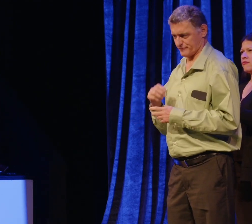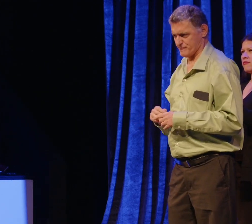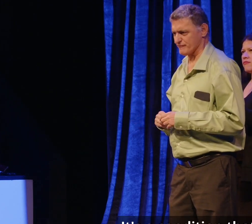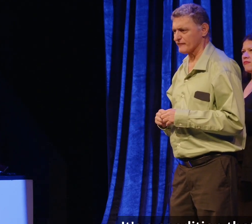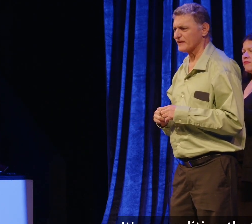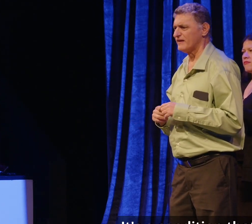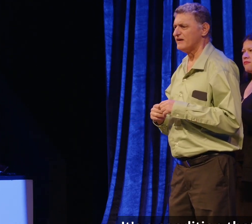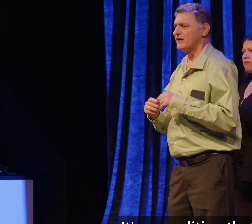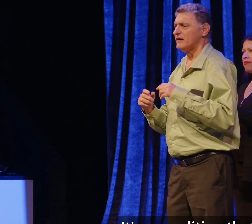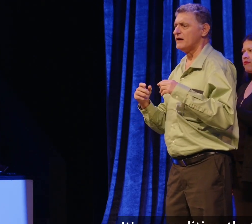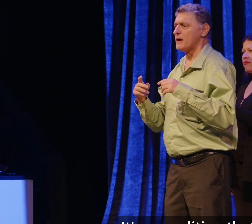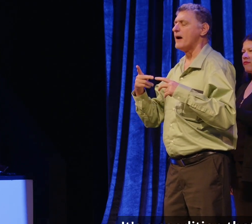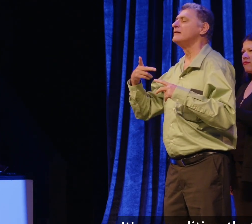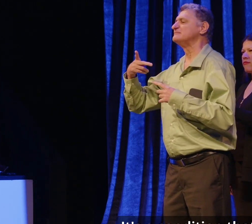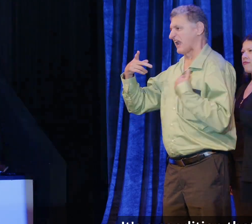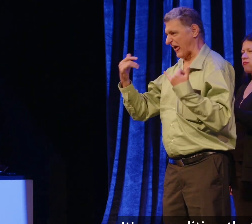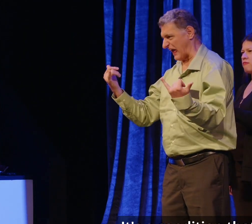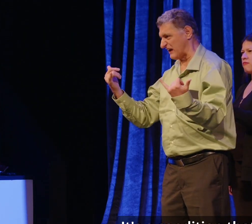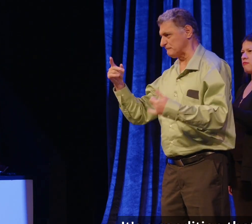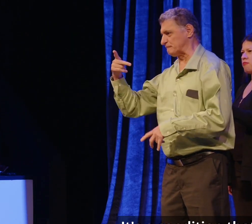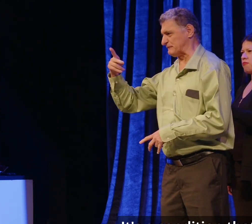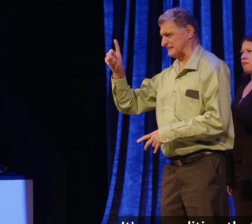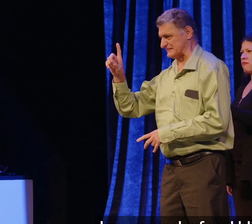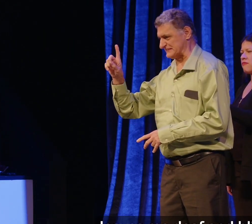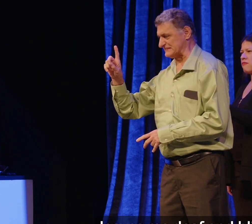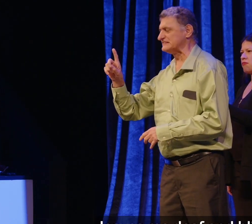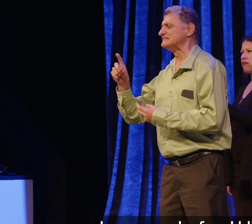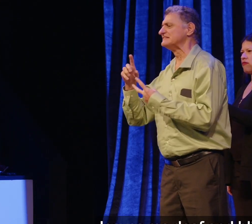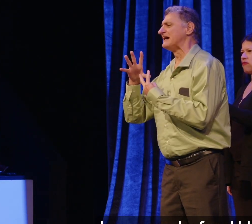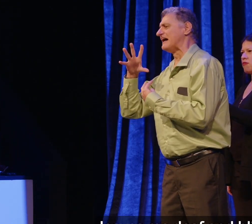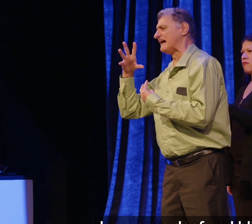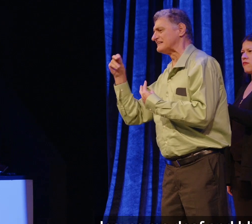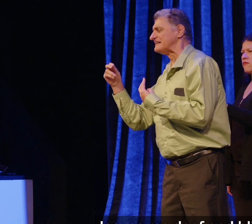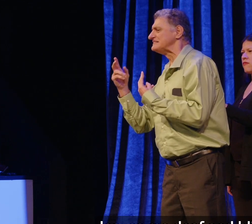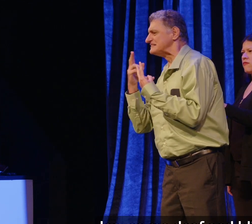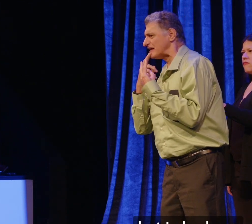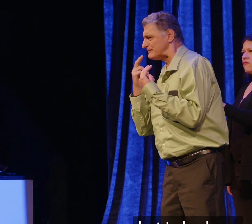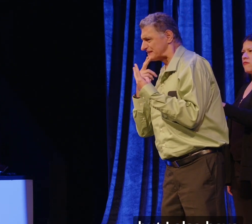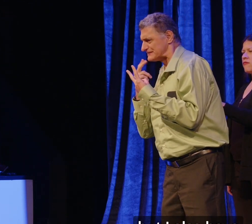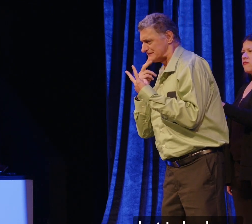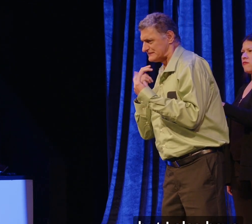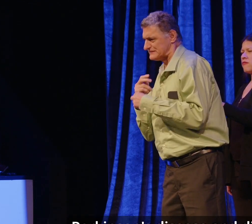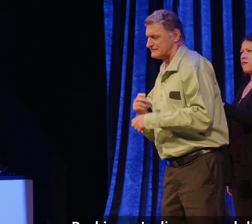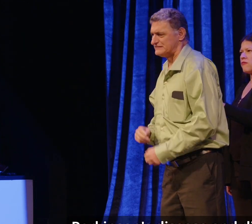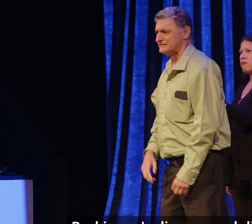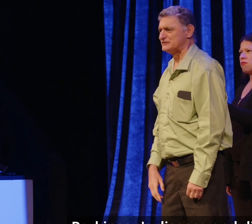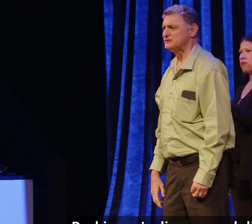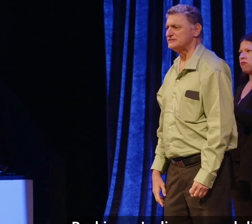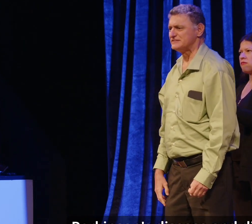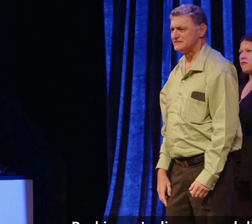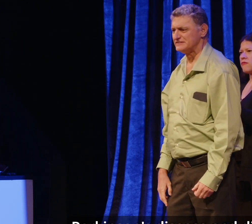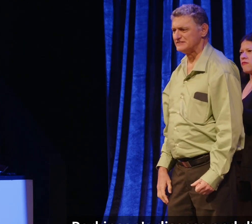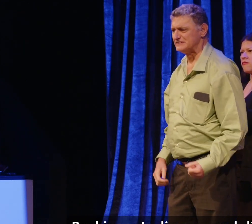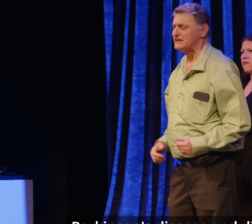It's a condition that leaves me deaf and blind, but I also have Parkinson's disease and